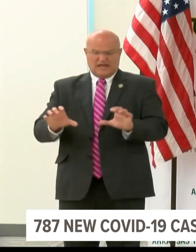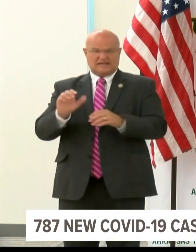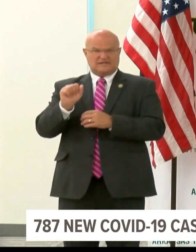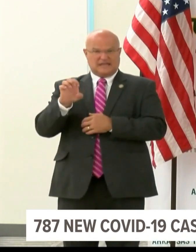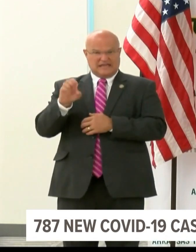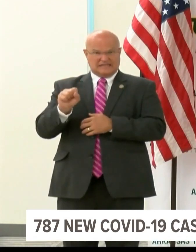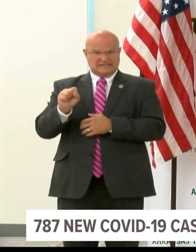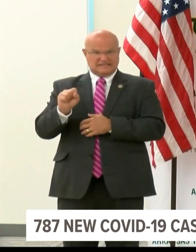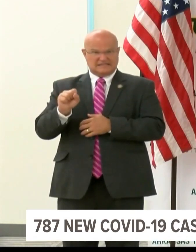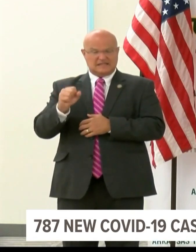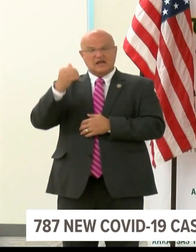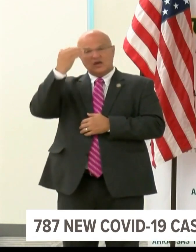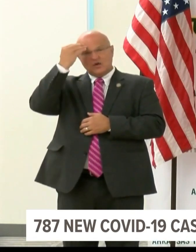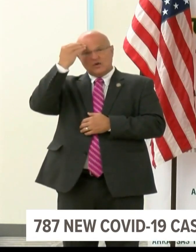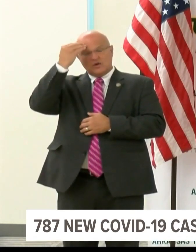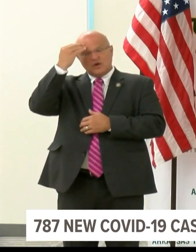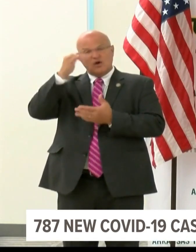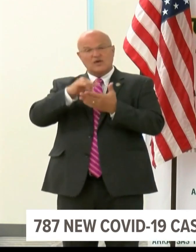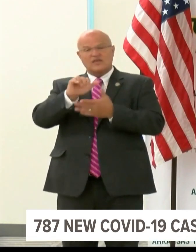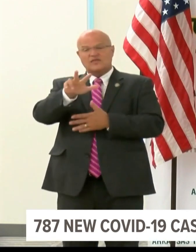cases. We know that